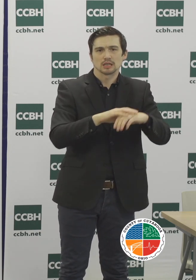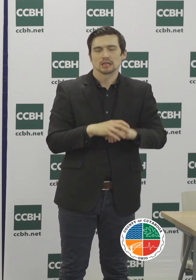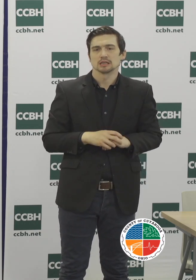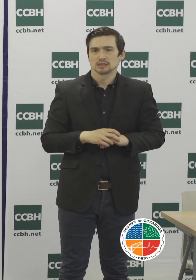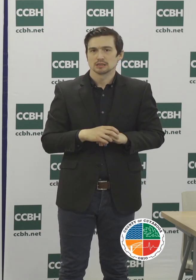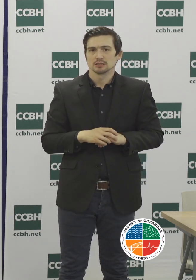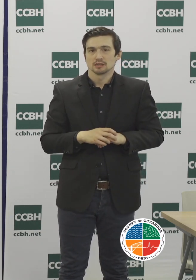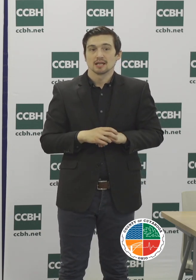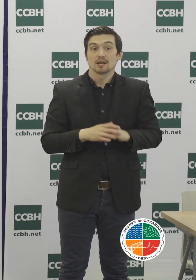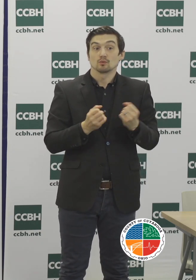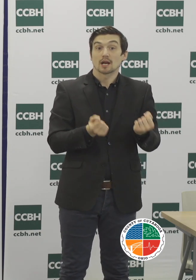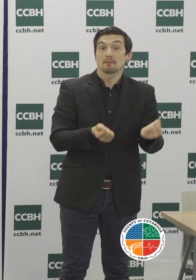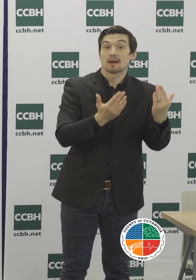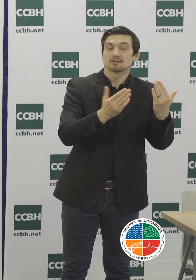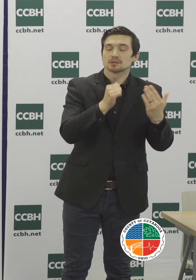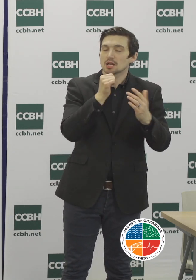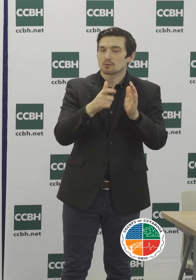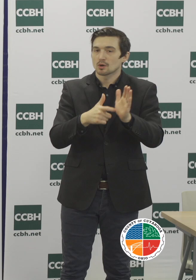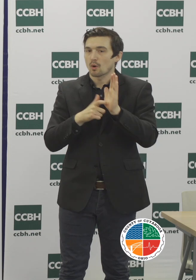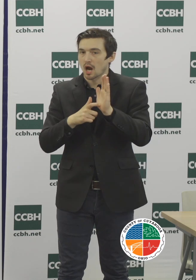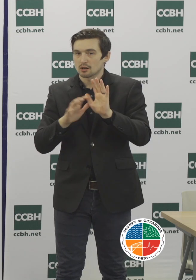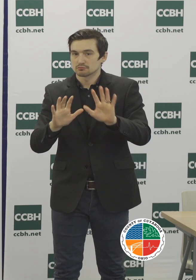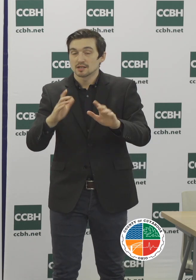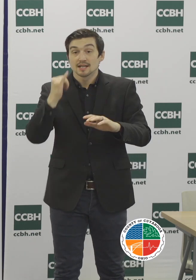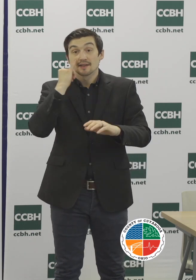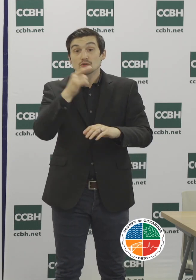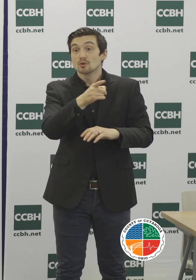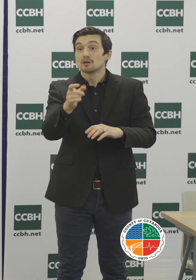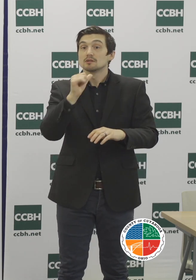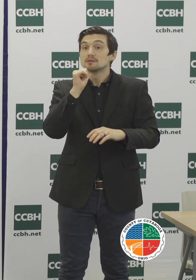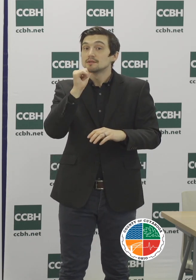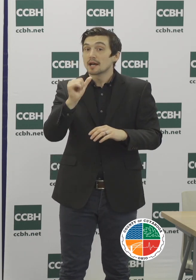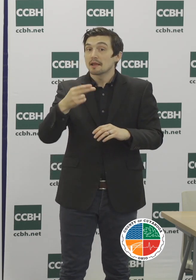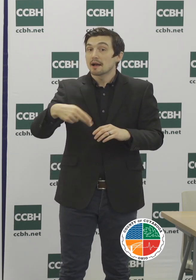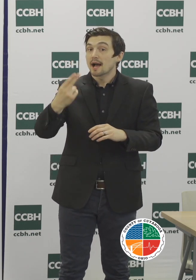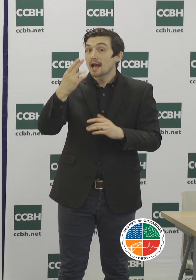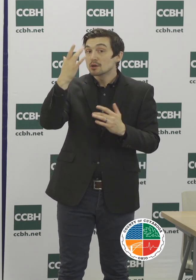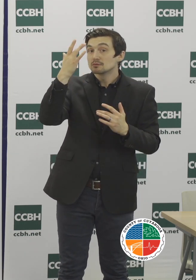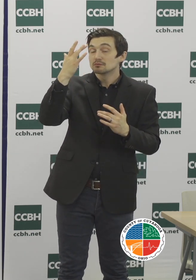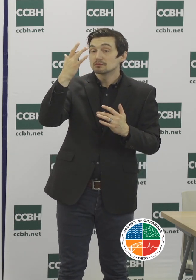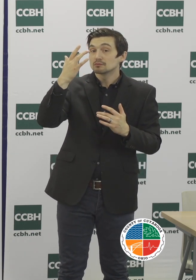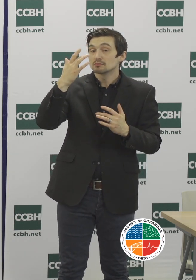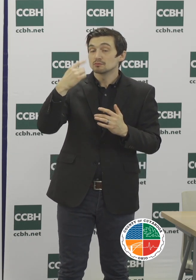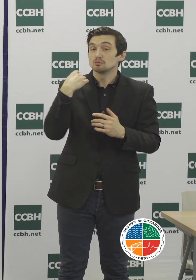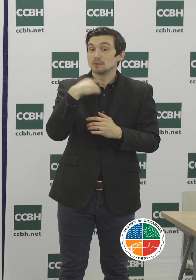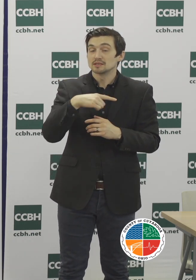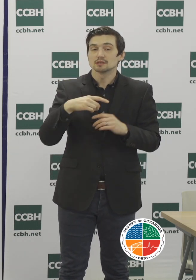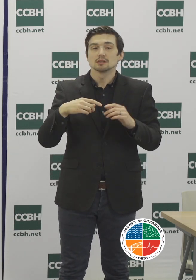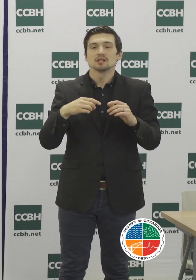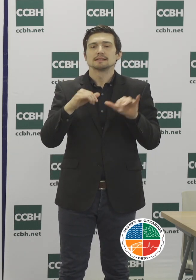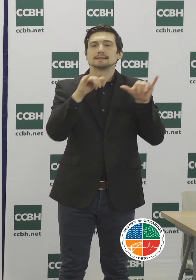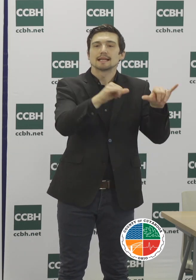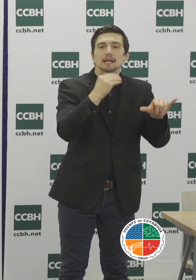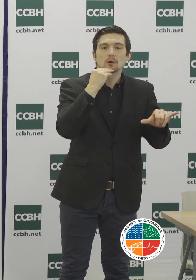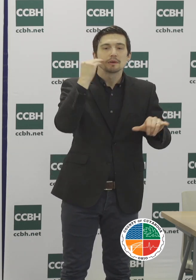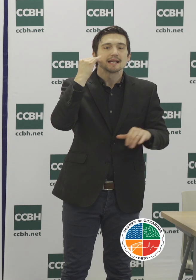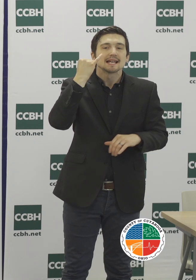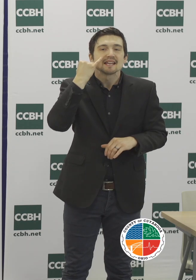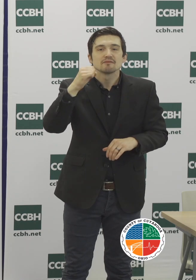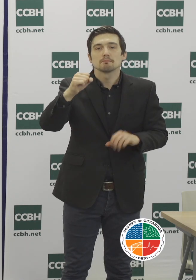does not require those who are not at high risk to stay at home when possible in order to reduce the spread of